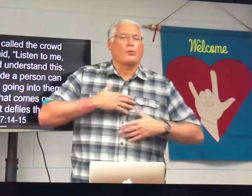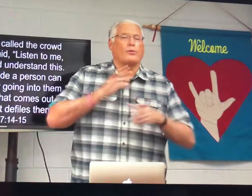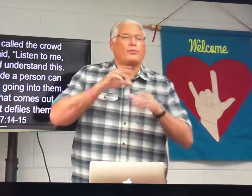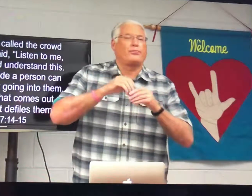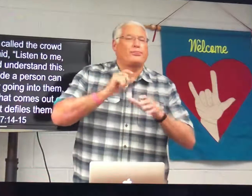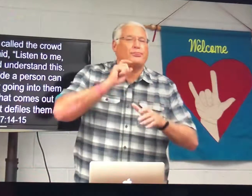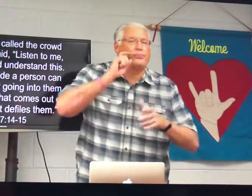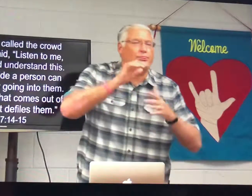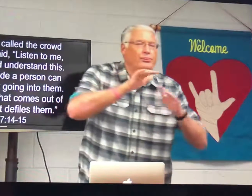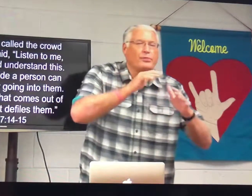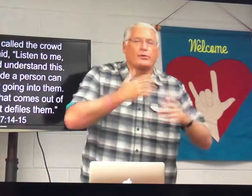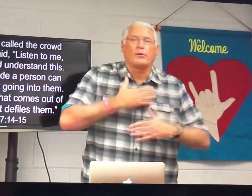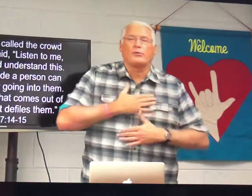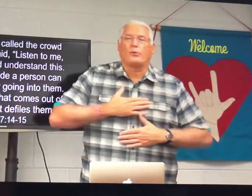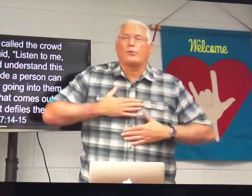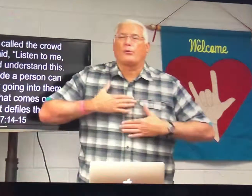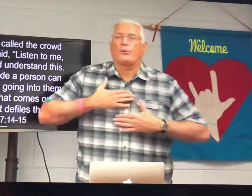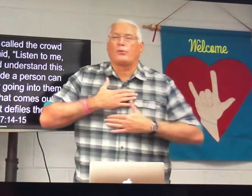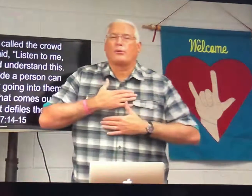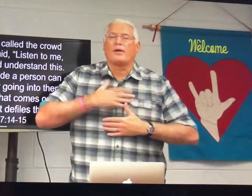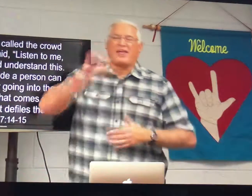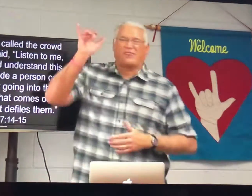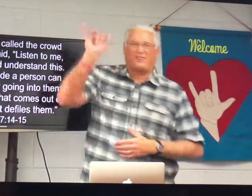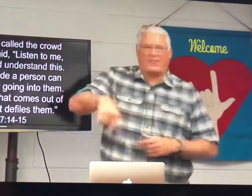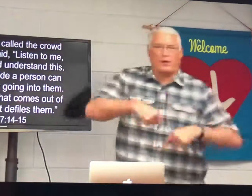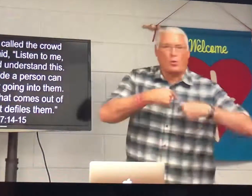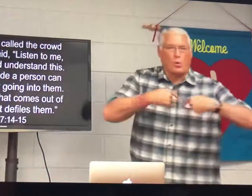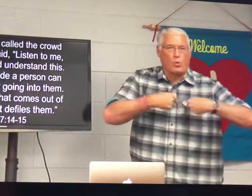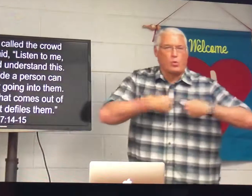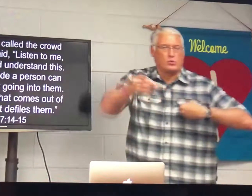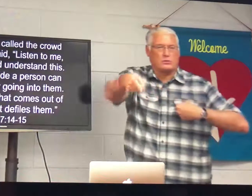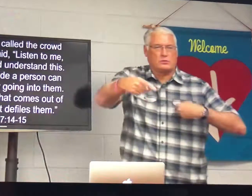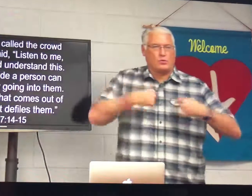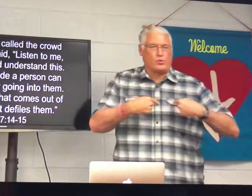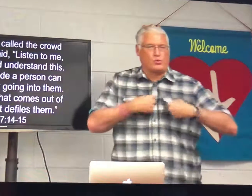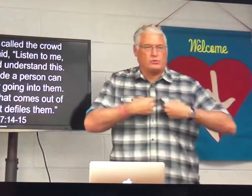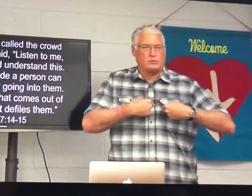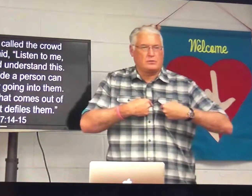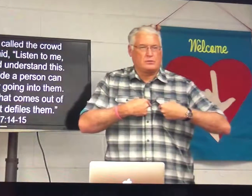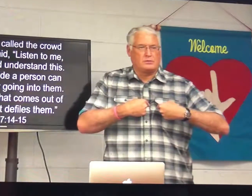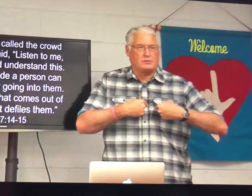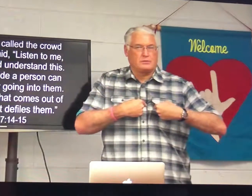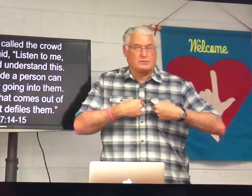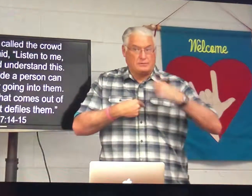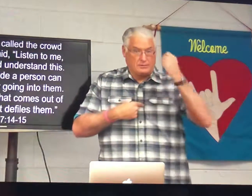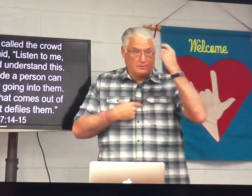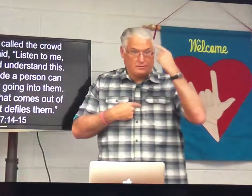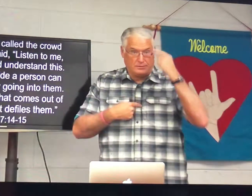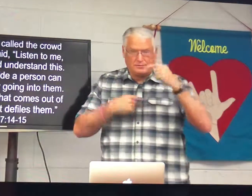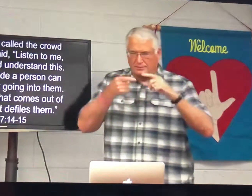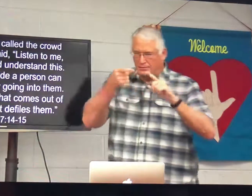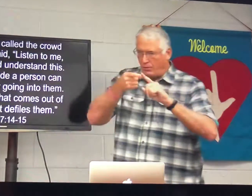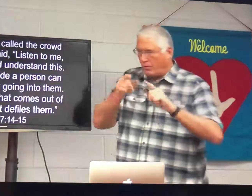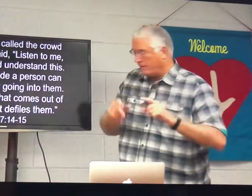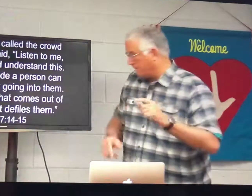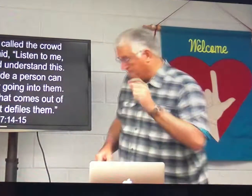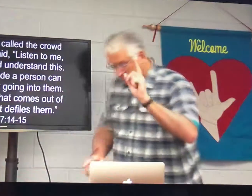Experience one of the freshest lineups in the industry. Experience the new Buick. Current eligible lessees. Get this low mileage lease on this